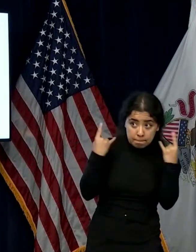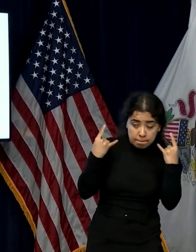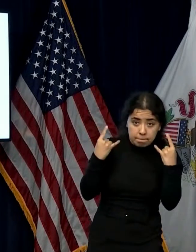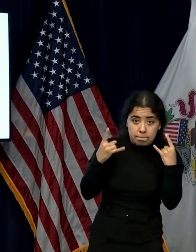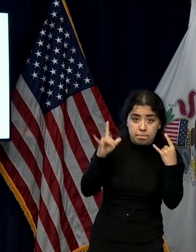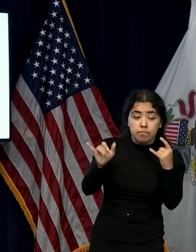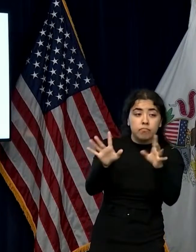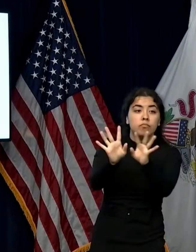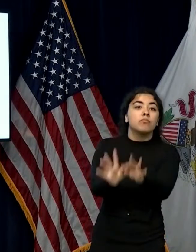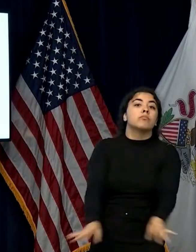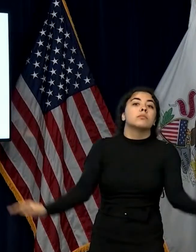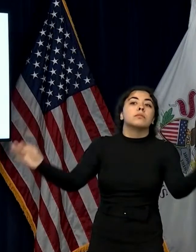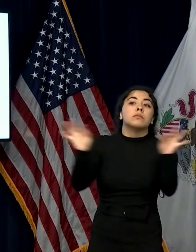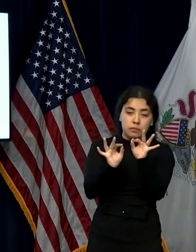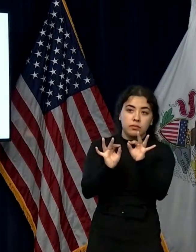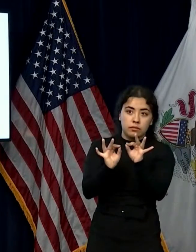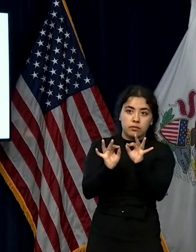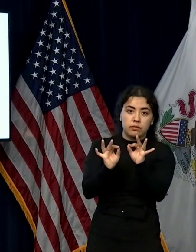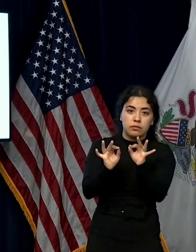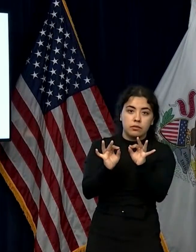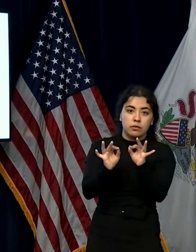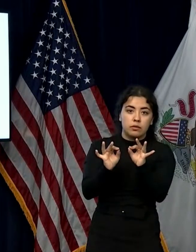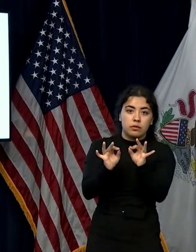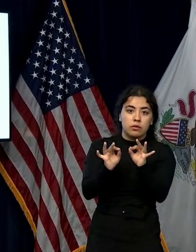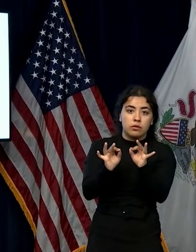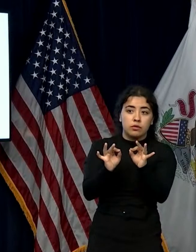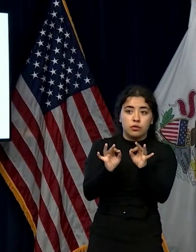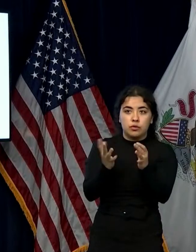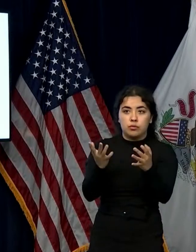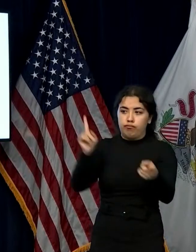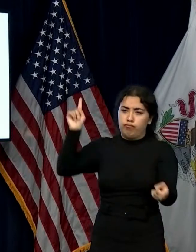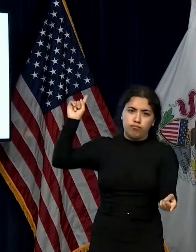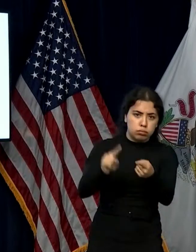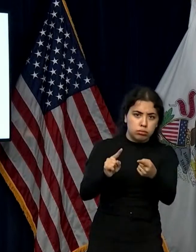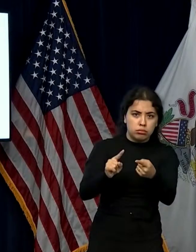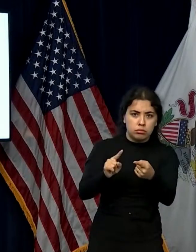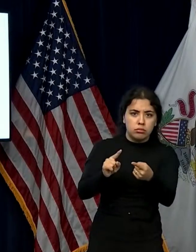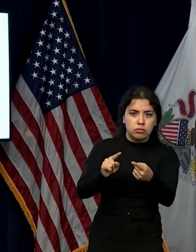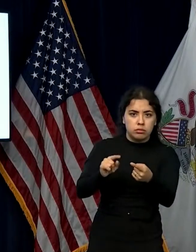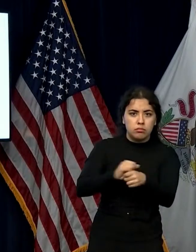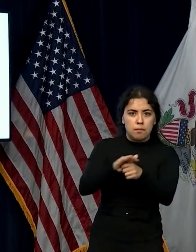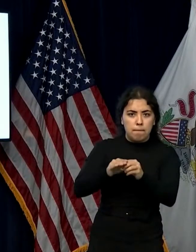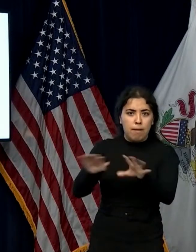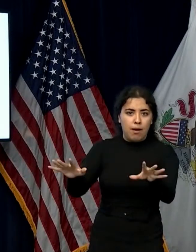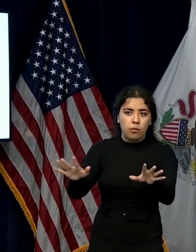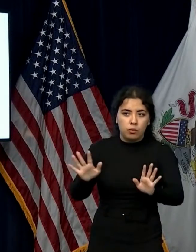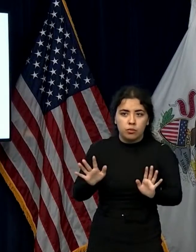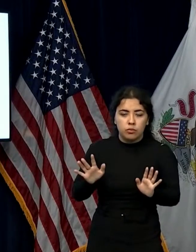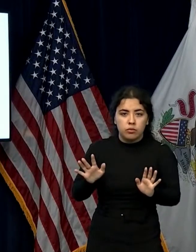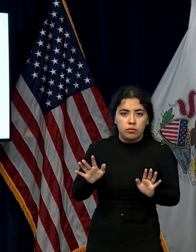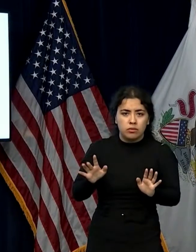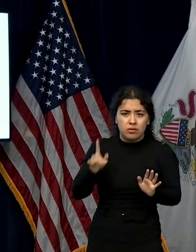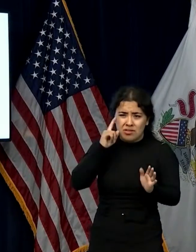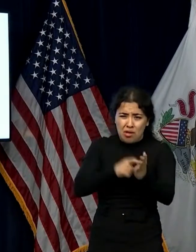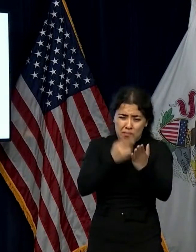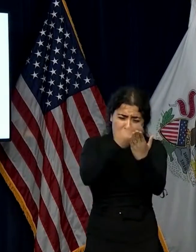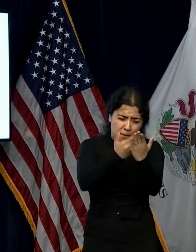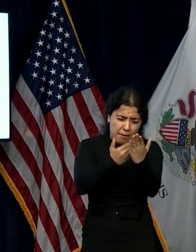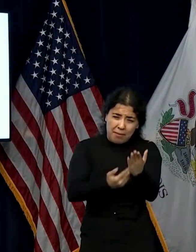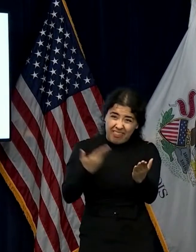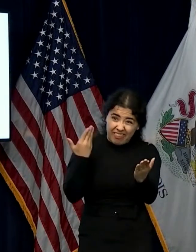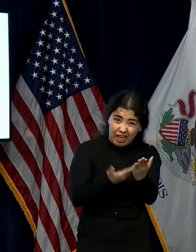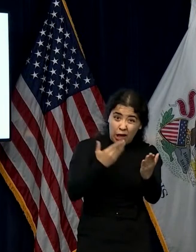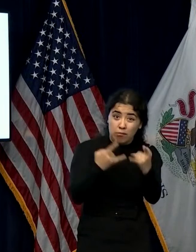Masks are a critical tool to interrupt transmission of the virus. There is an abundance of epidemiological data